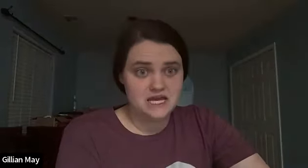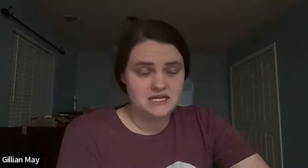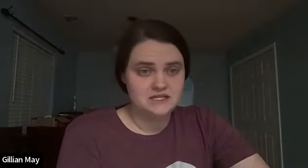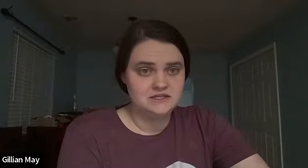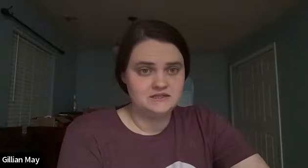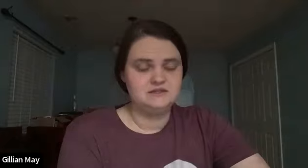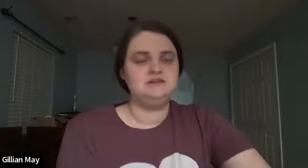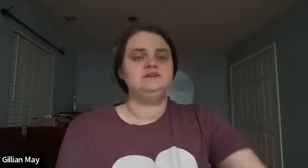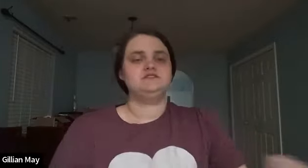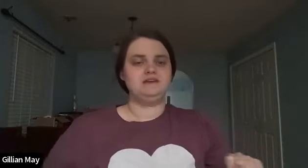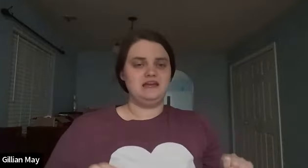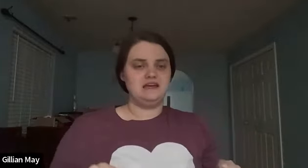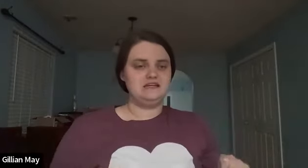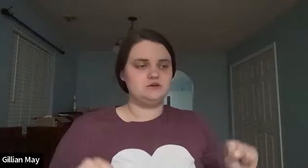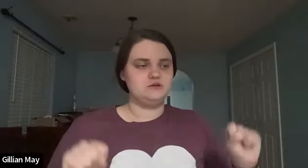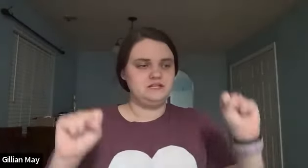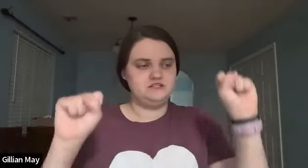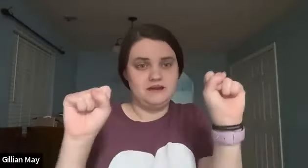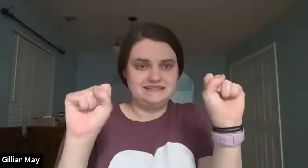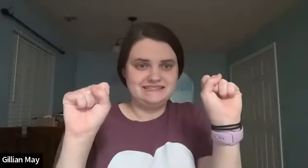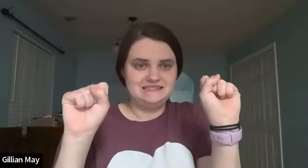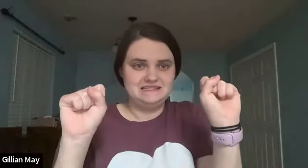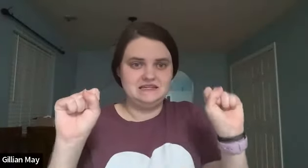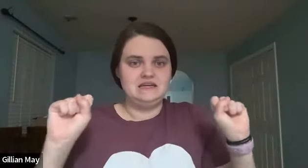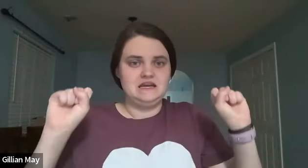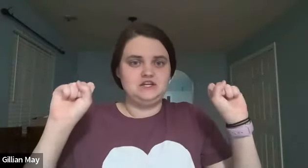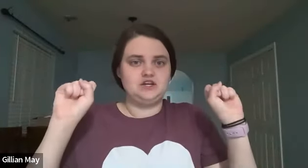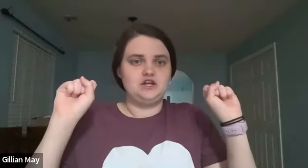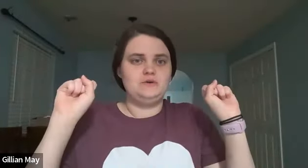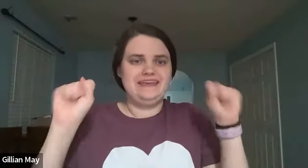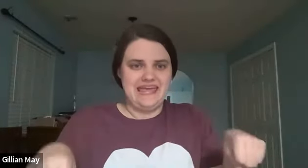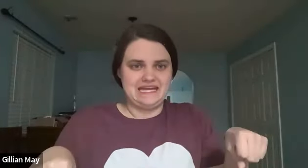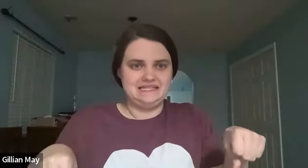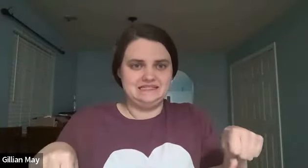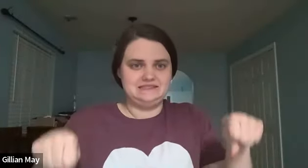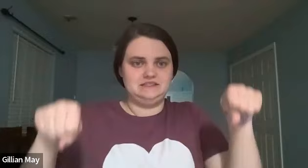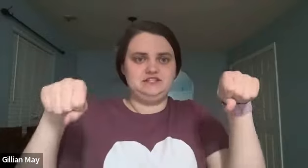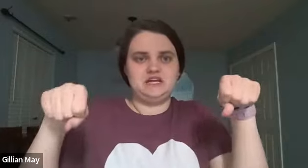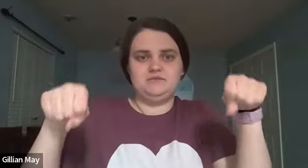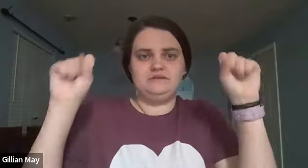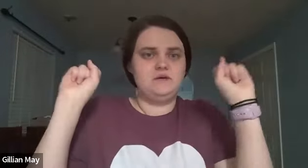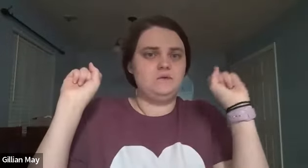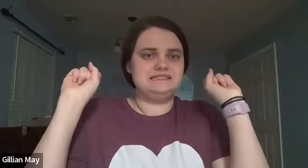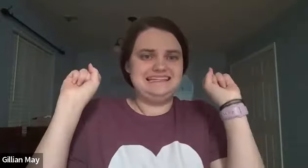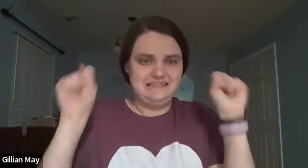can. So can is going to be 2 S's, and you're going to go can. You just kind of bring them down once.